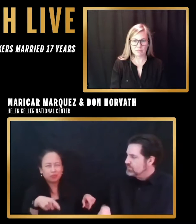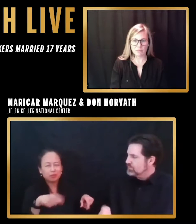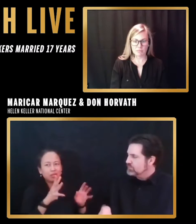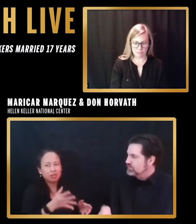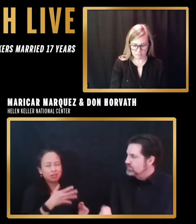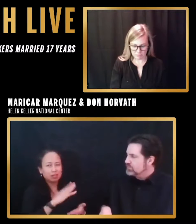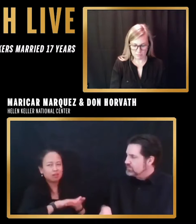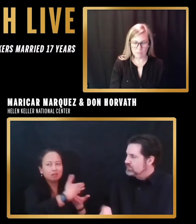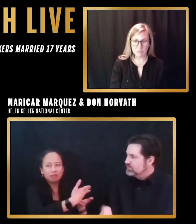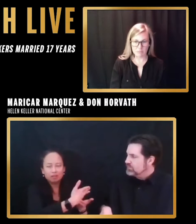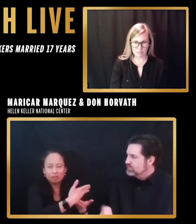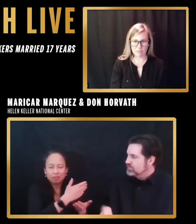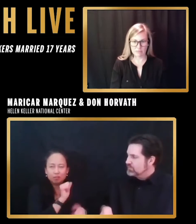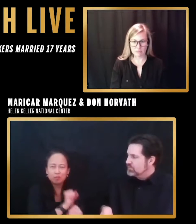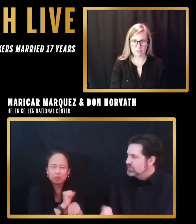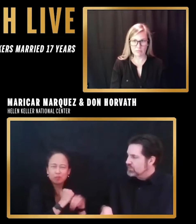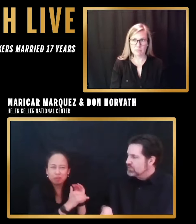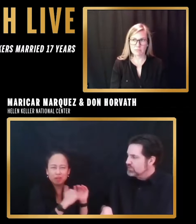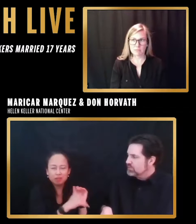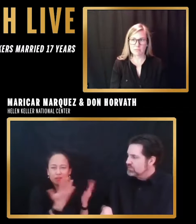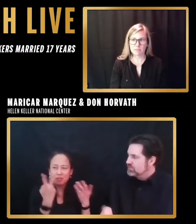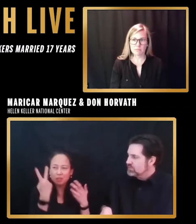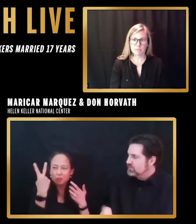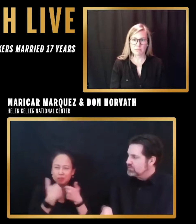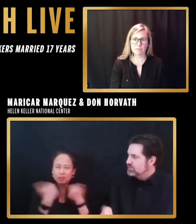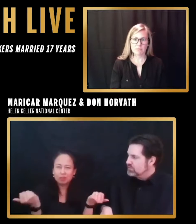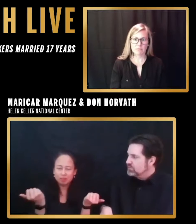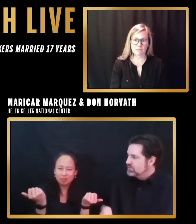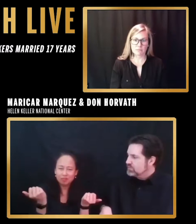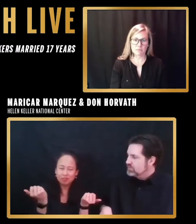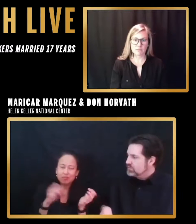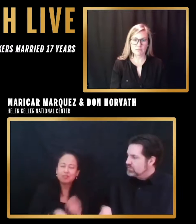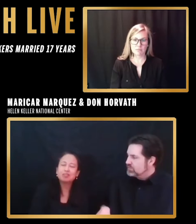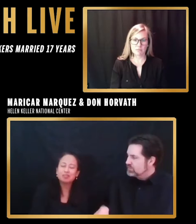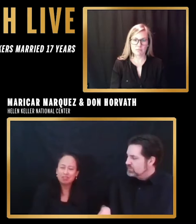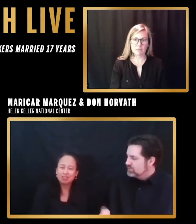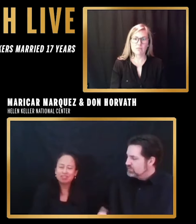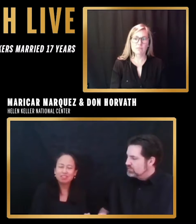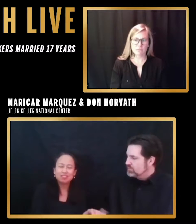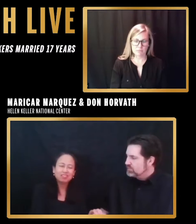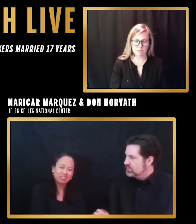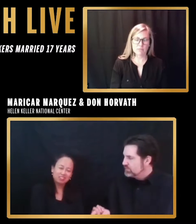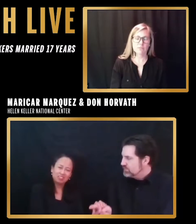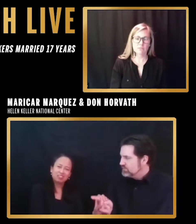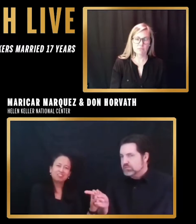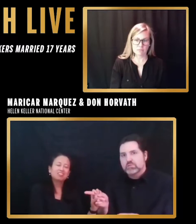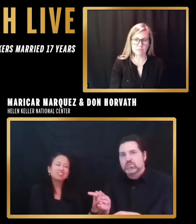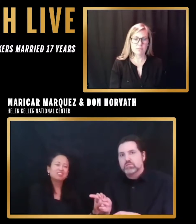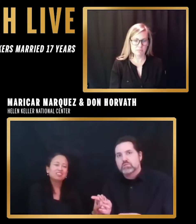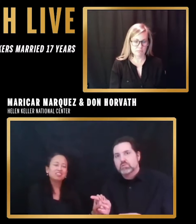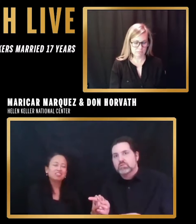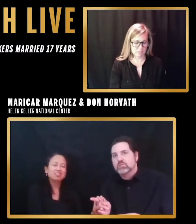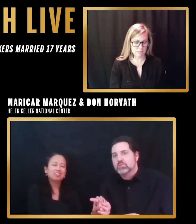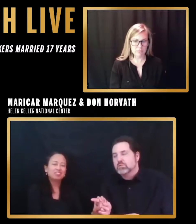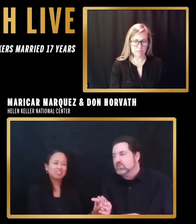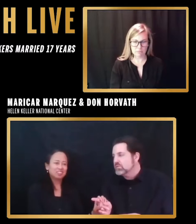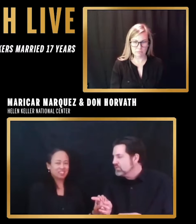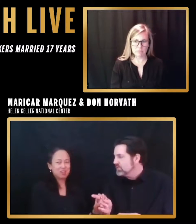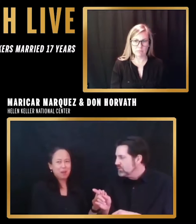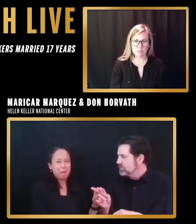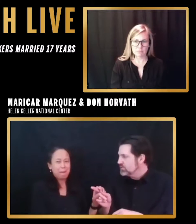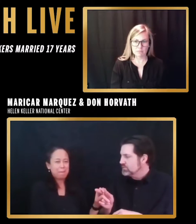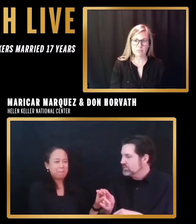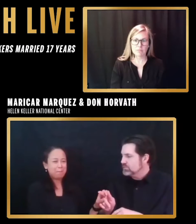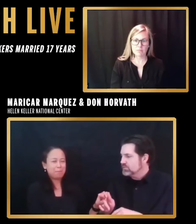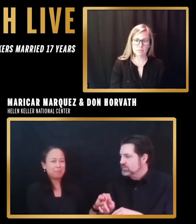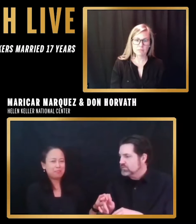40. It's a little bit bigger, and that works better for me for email. So I will read my text